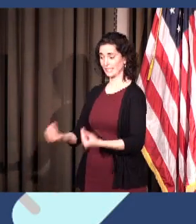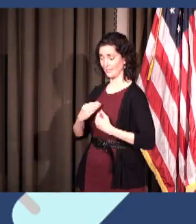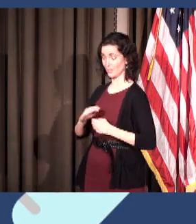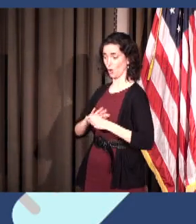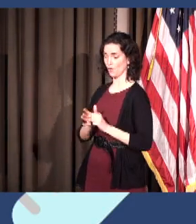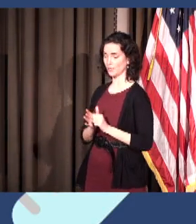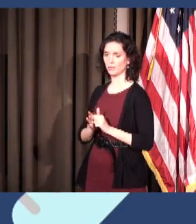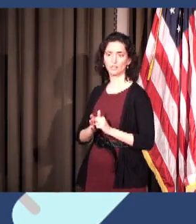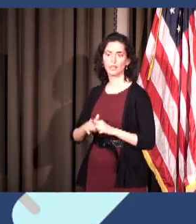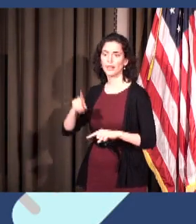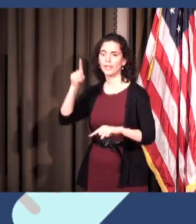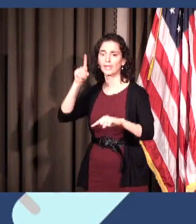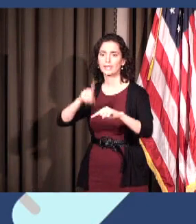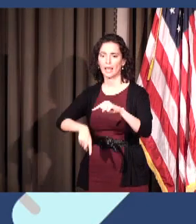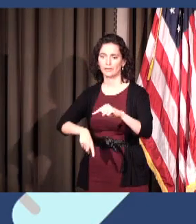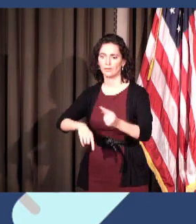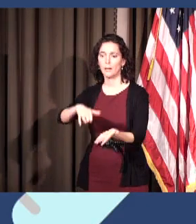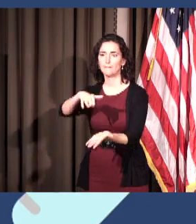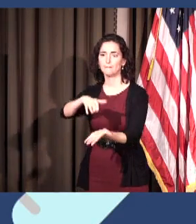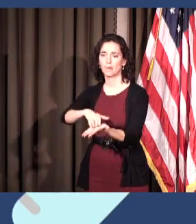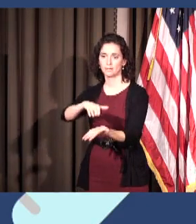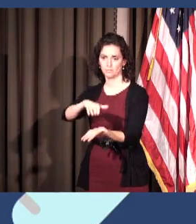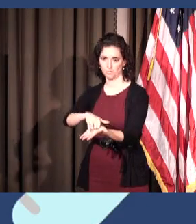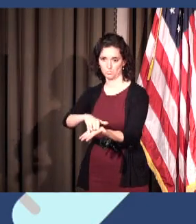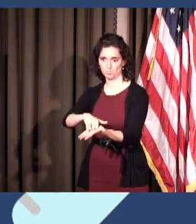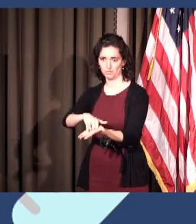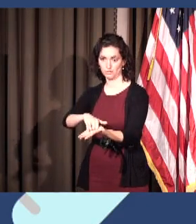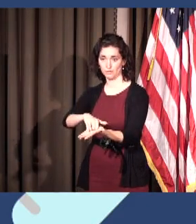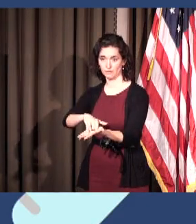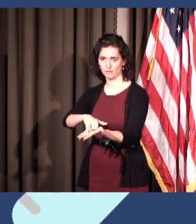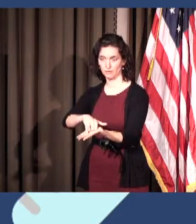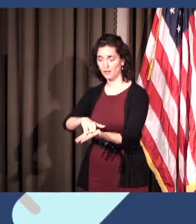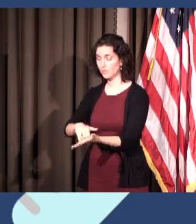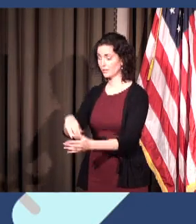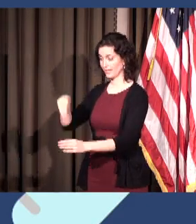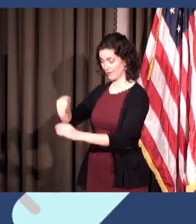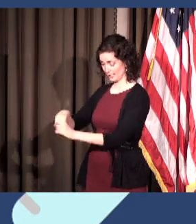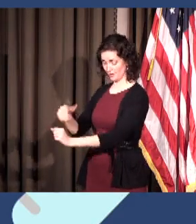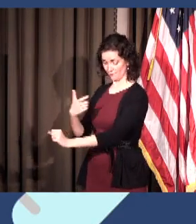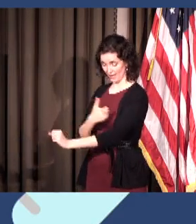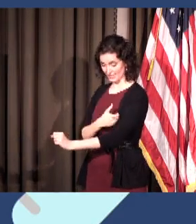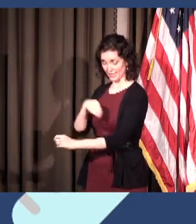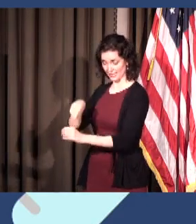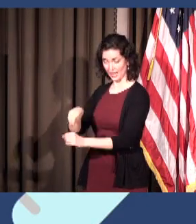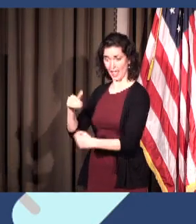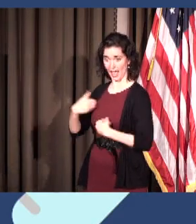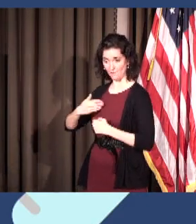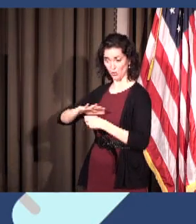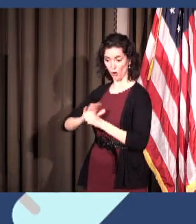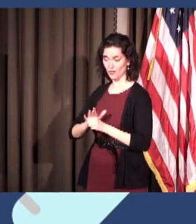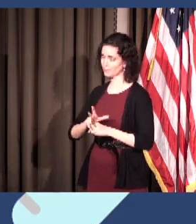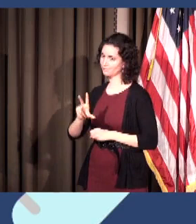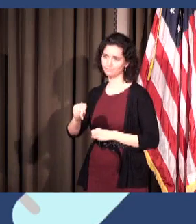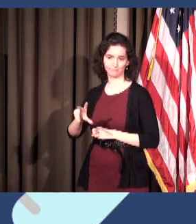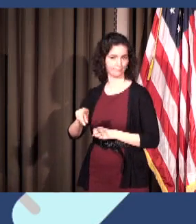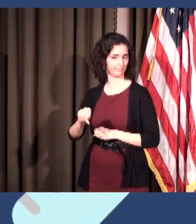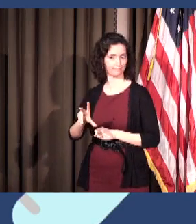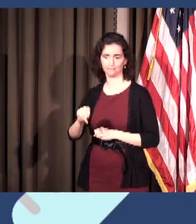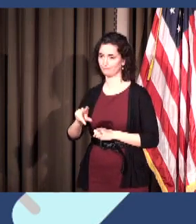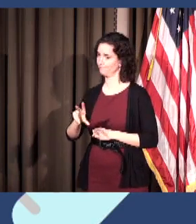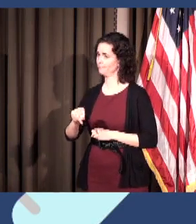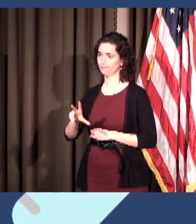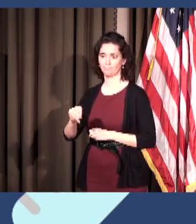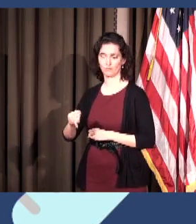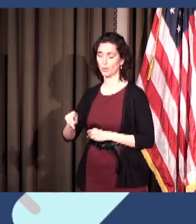COVID. It is not possible. It is not possible for these Pfizer or Moderna vaccines to give someone